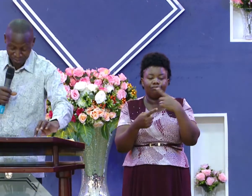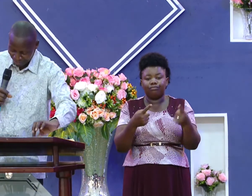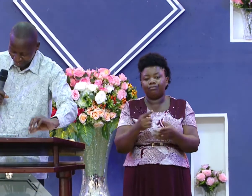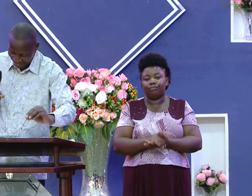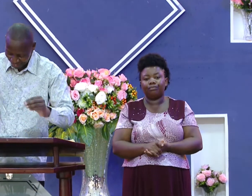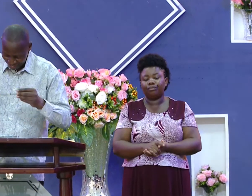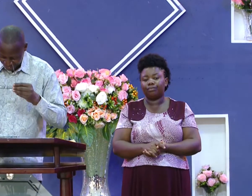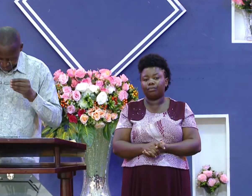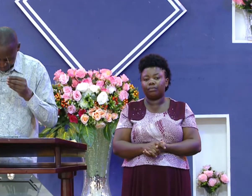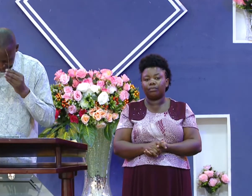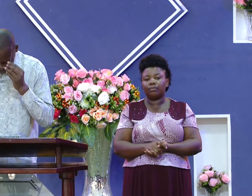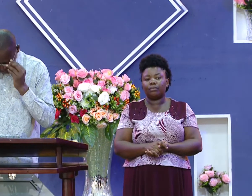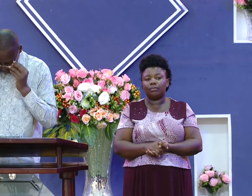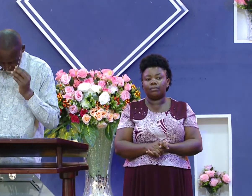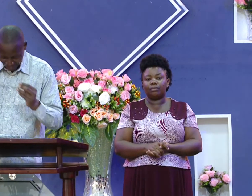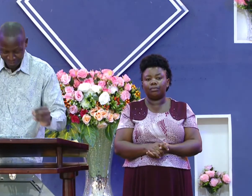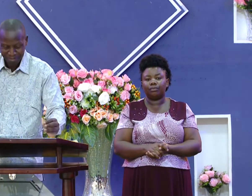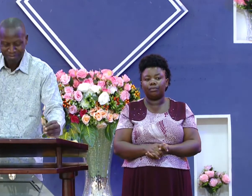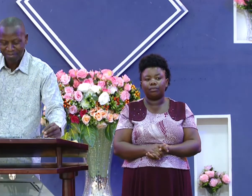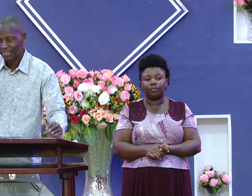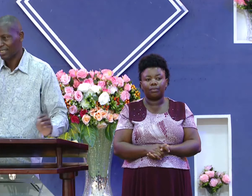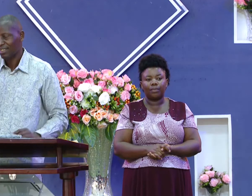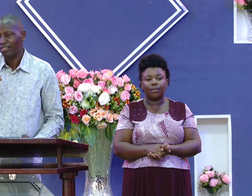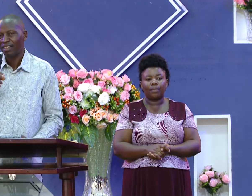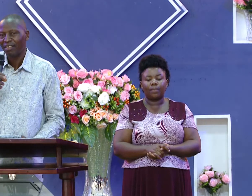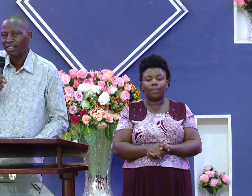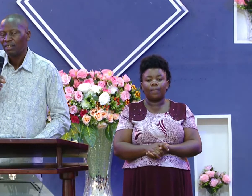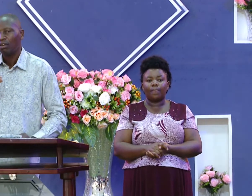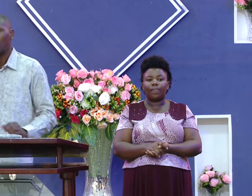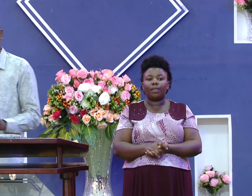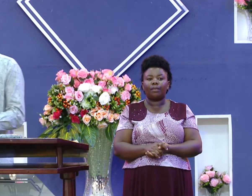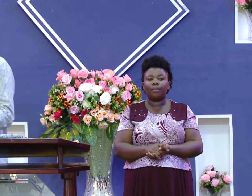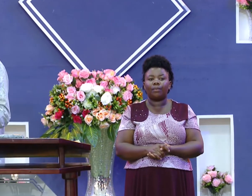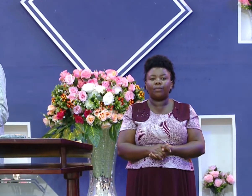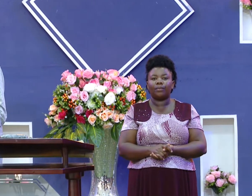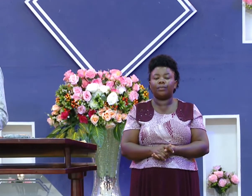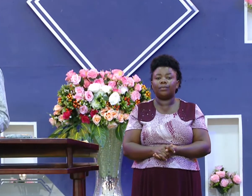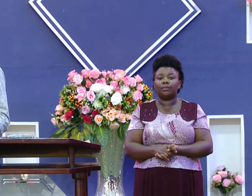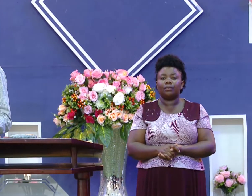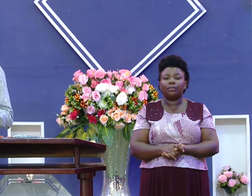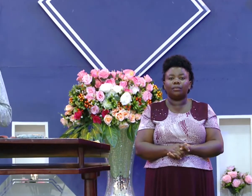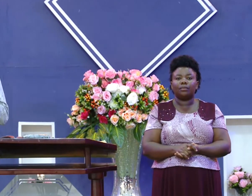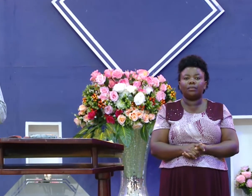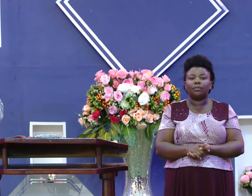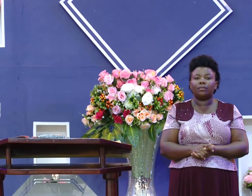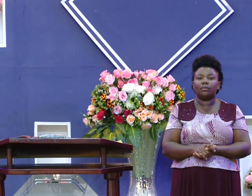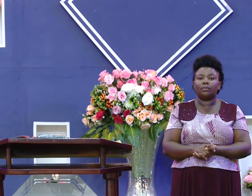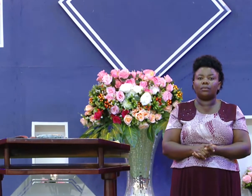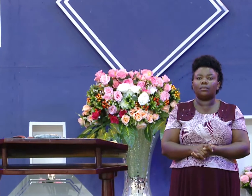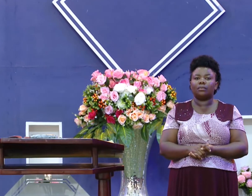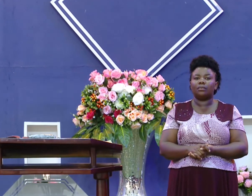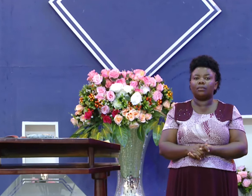Somorudoka. I will take you note of you as you pass under my rod, and I will bring you into the